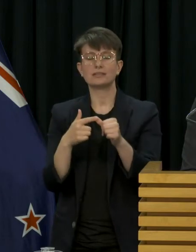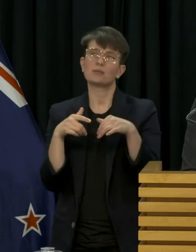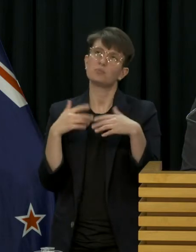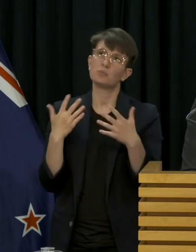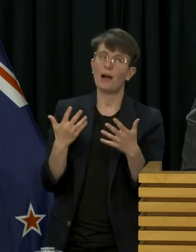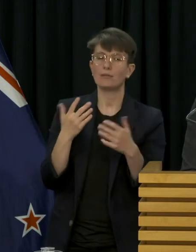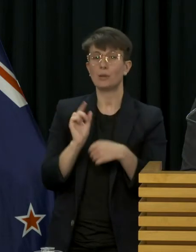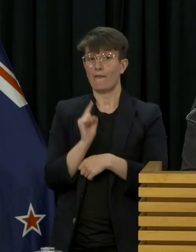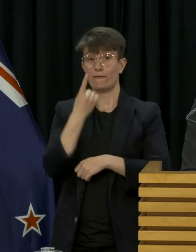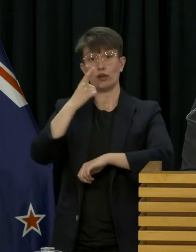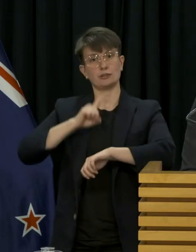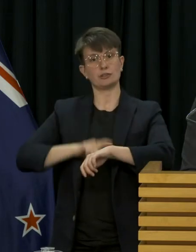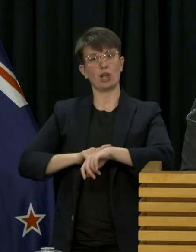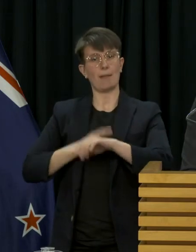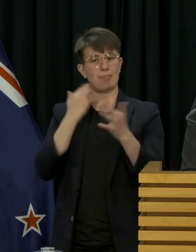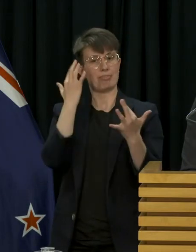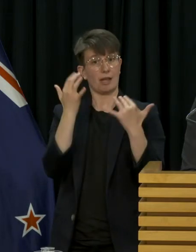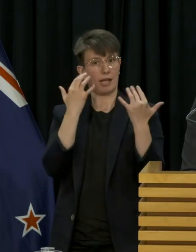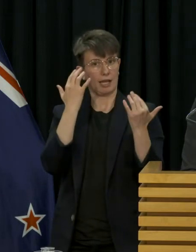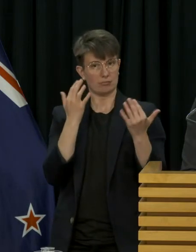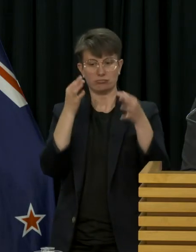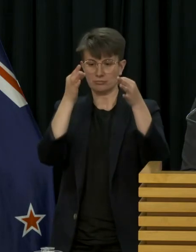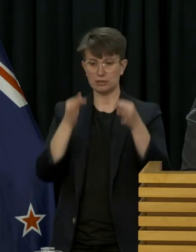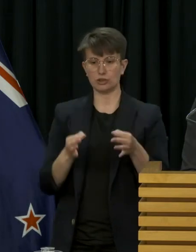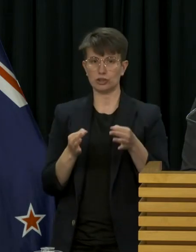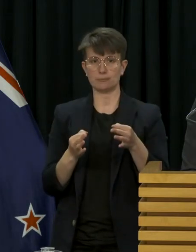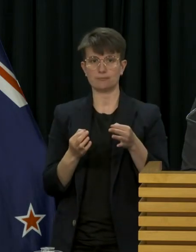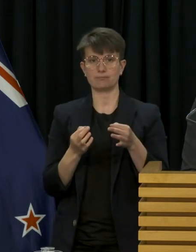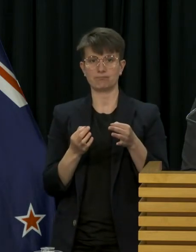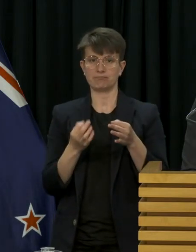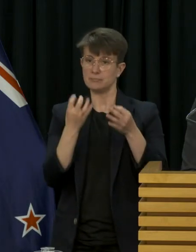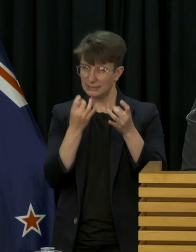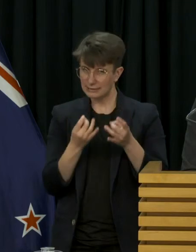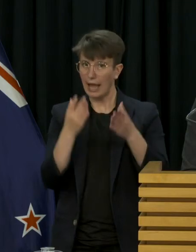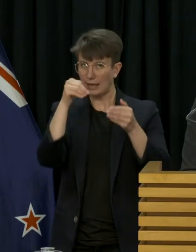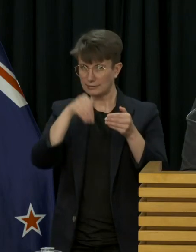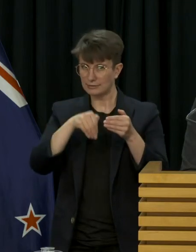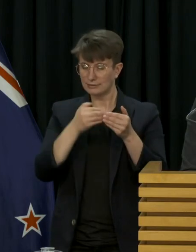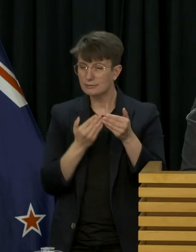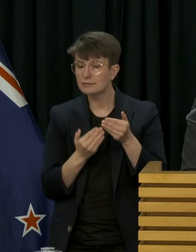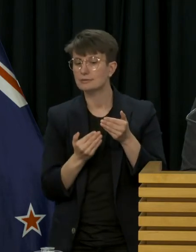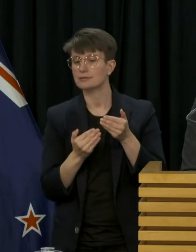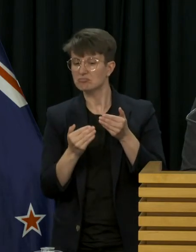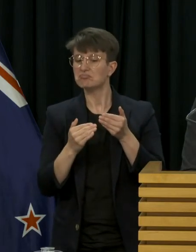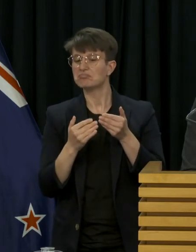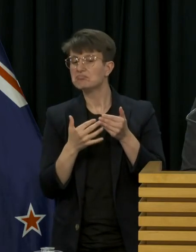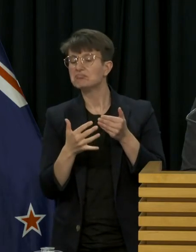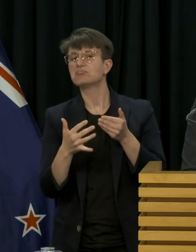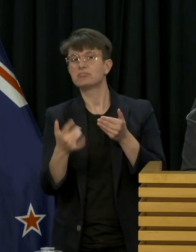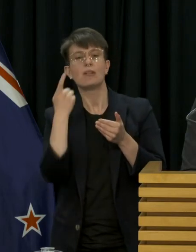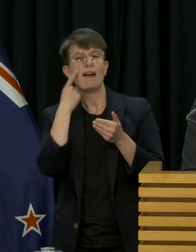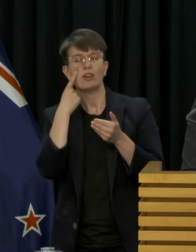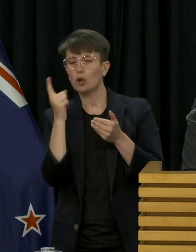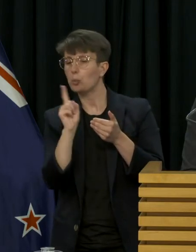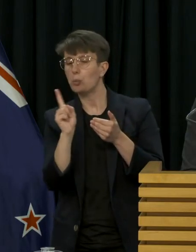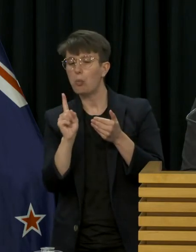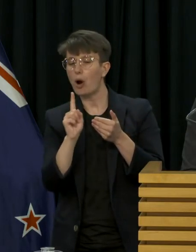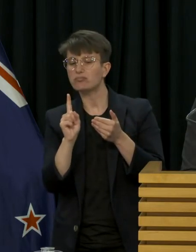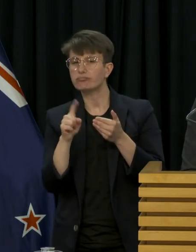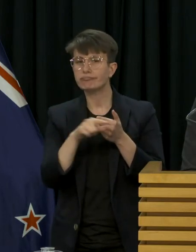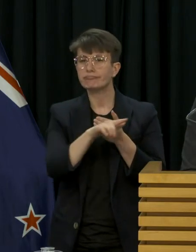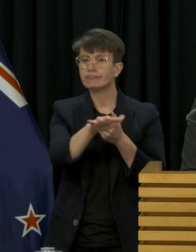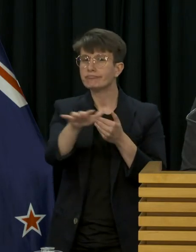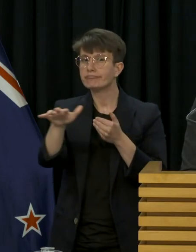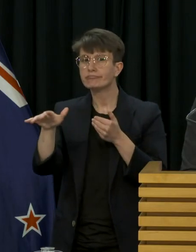the question and considering as a cabinet the issue of whether this should apply across the country. When we do that, we'll factor in a range